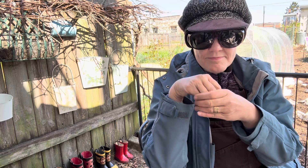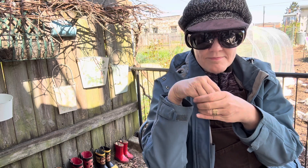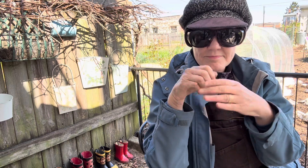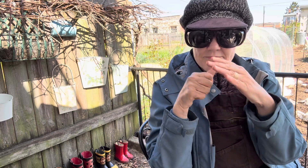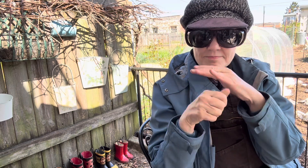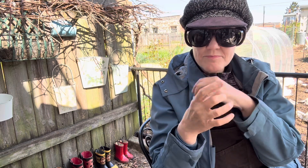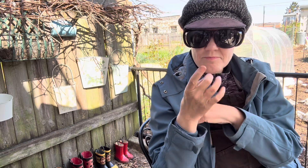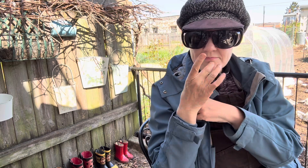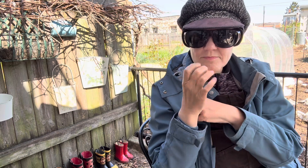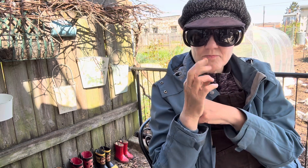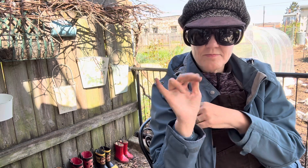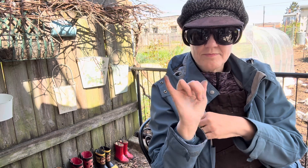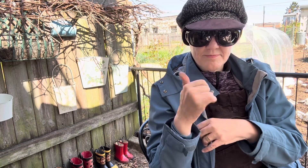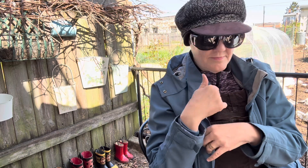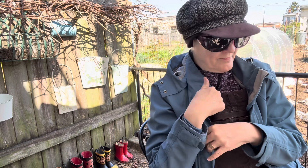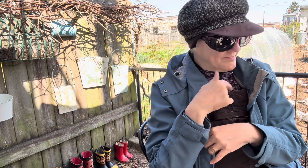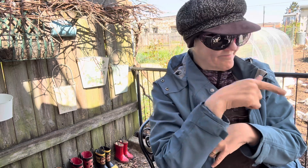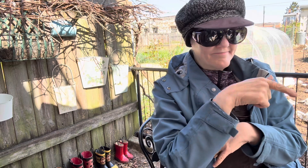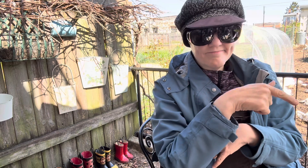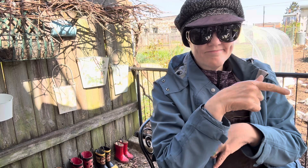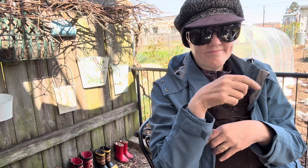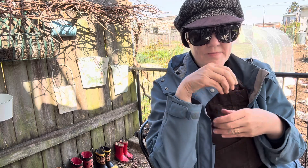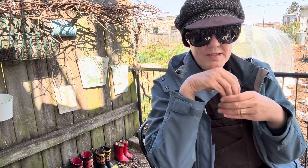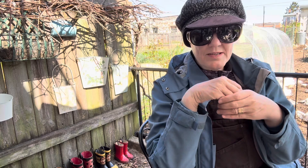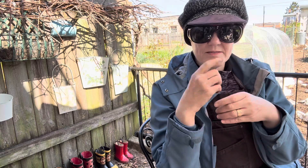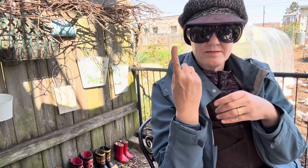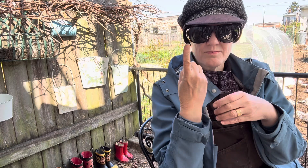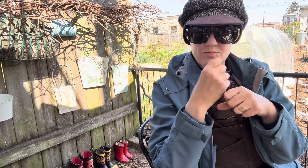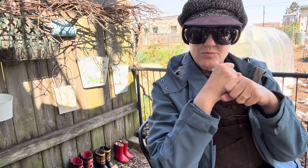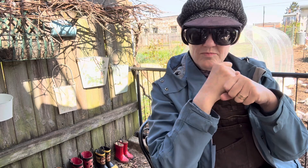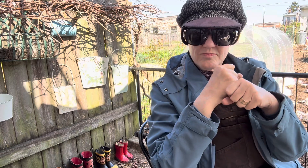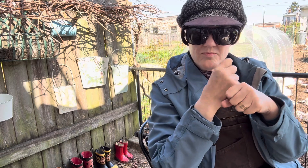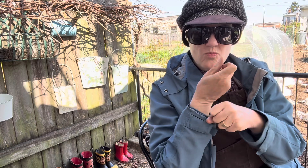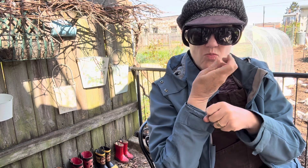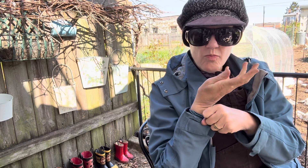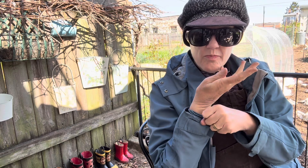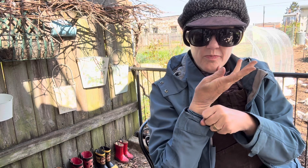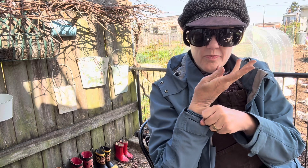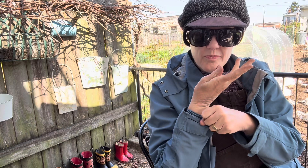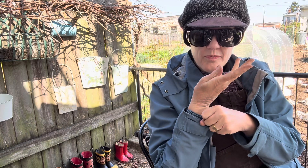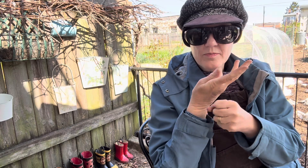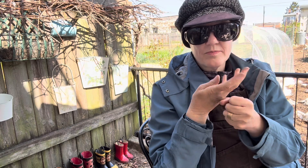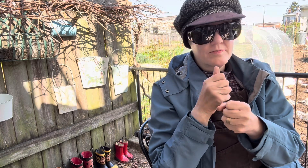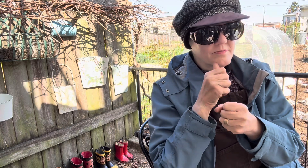Now, if you start the seeds indoors under lights like I normally do,